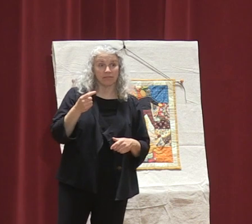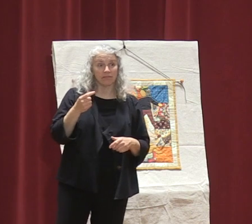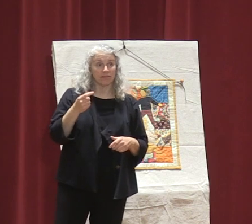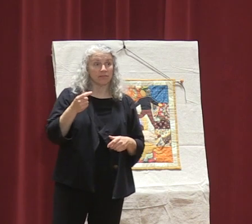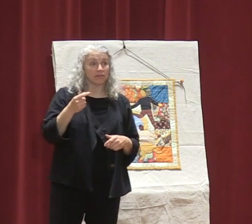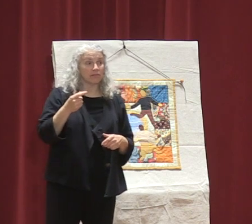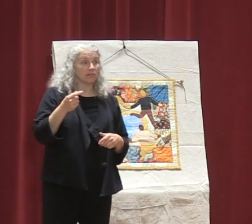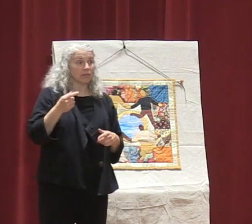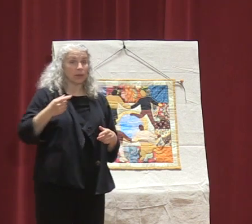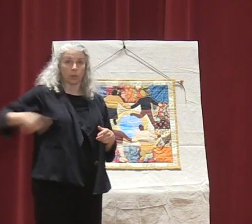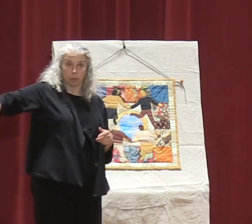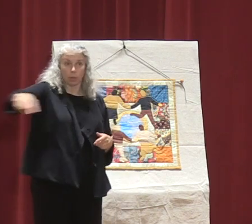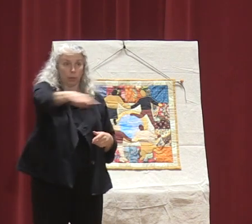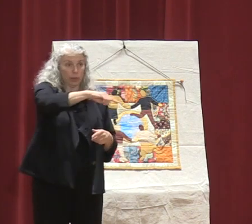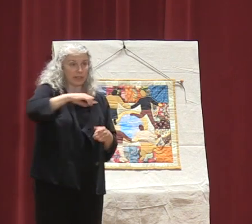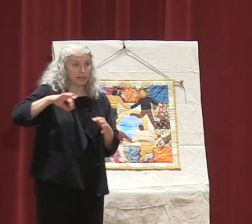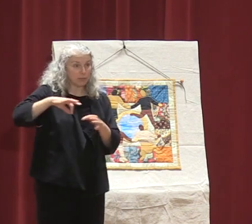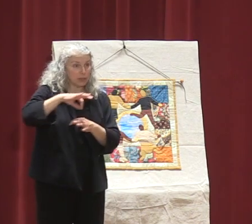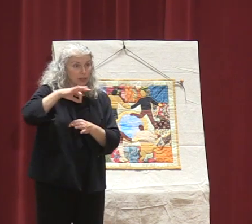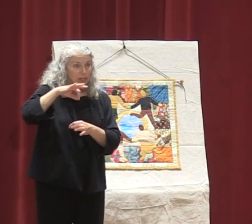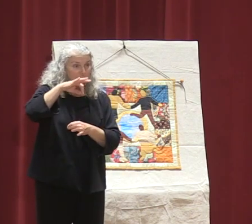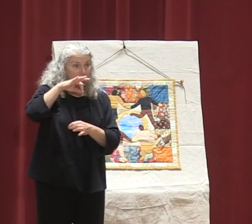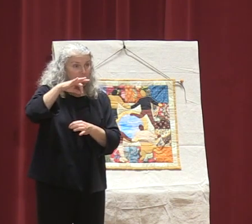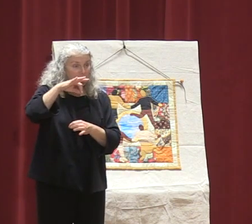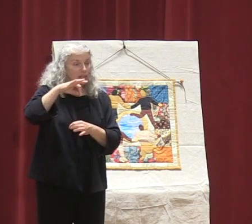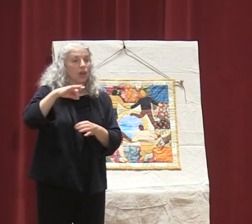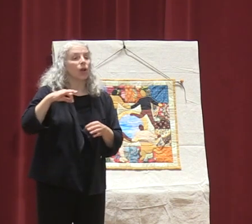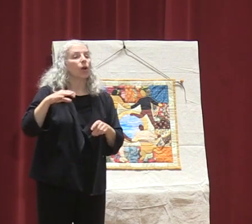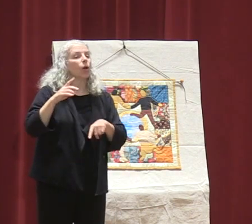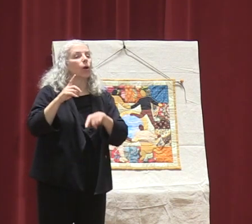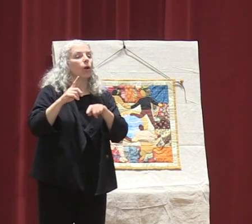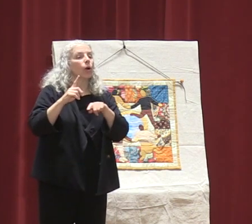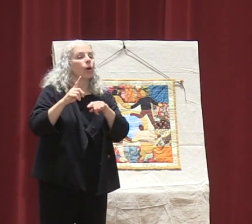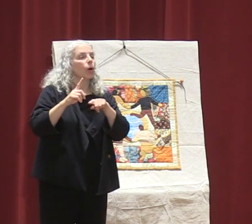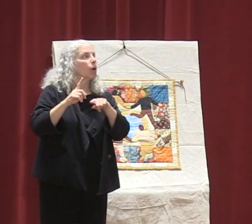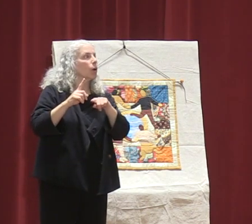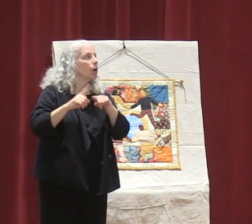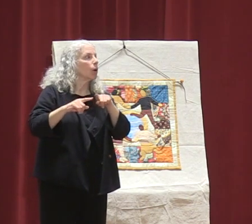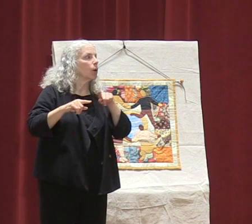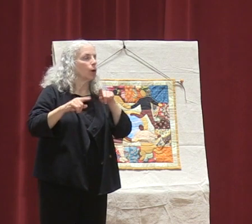we're the spirits that weren't good enough to go,